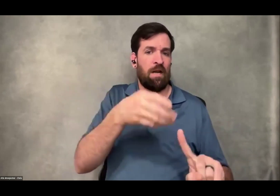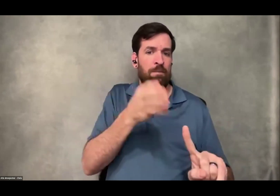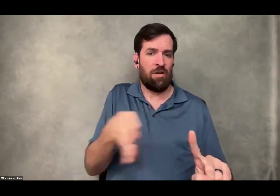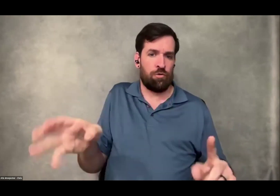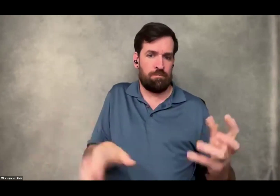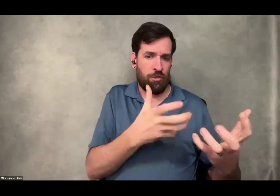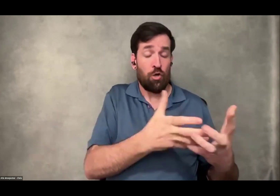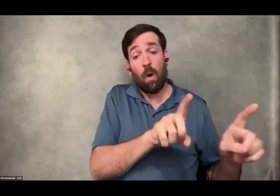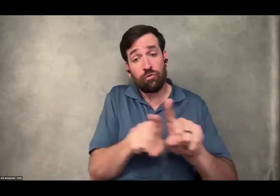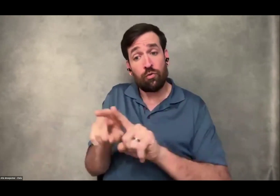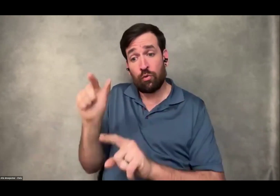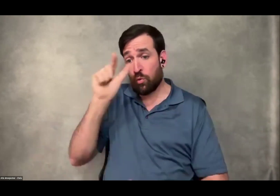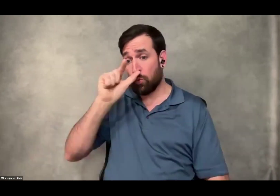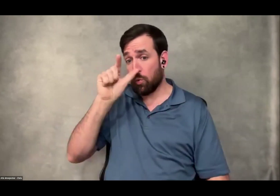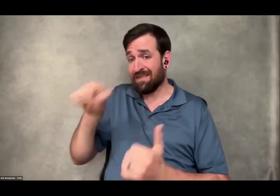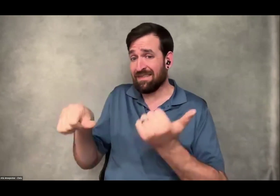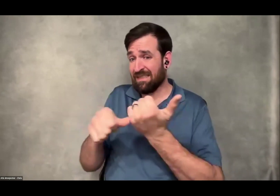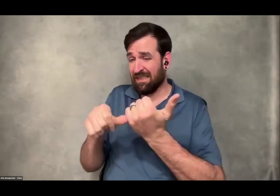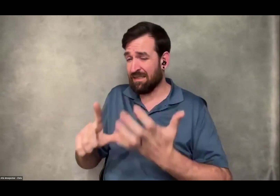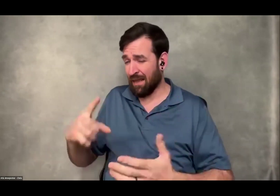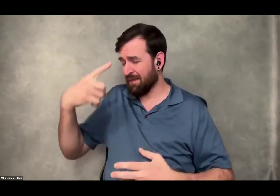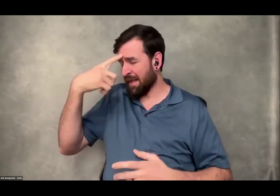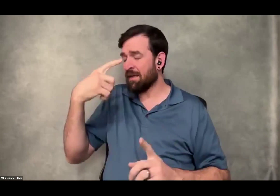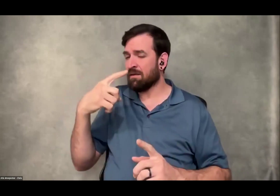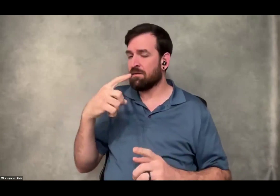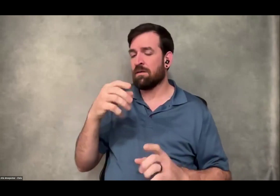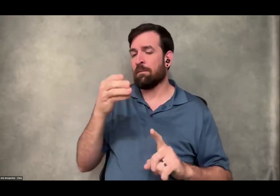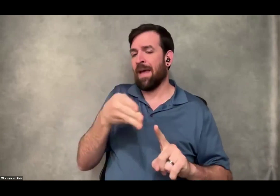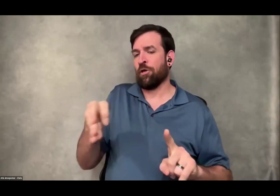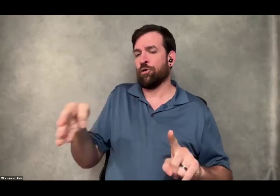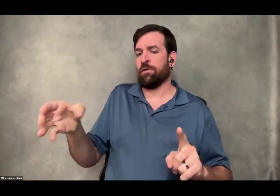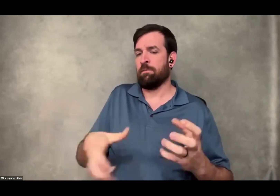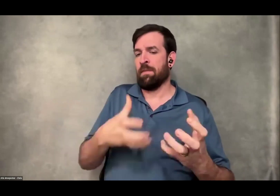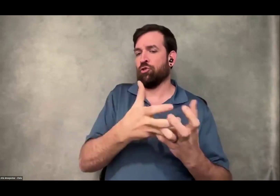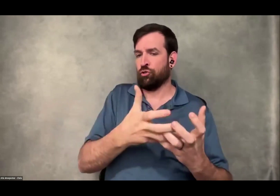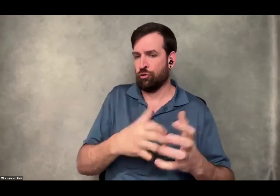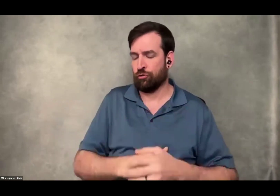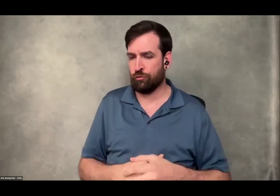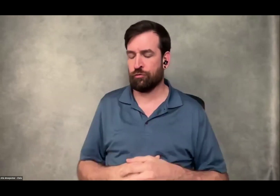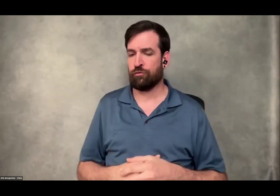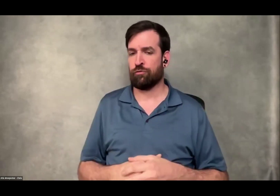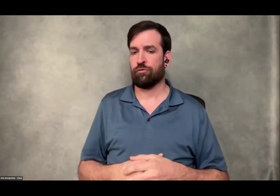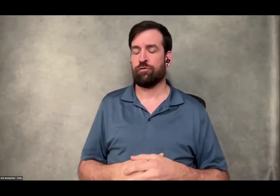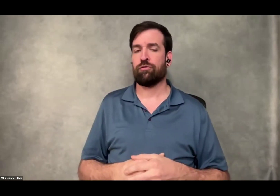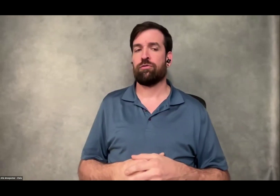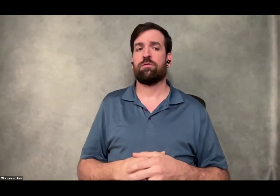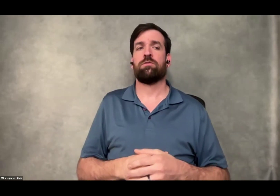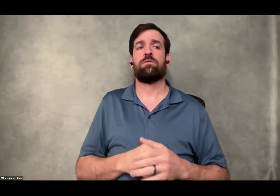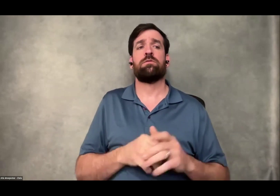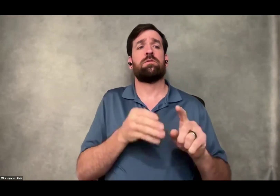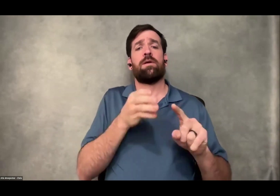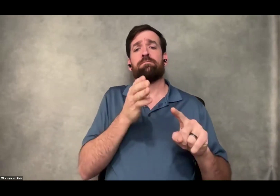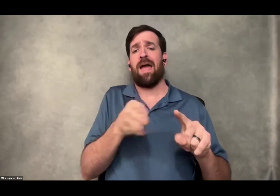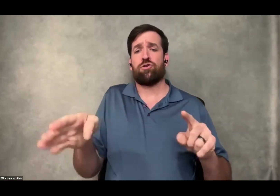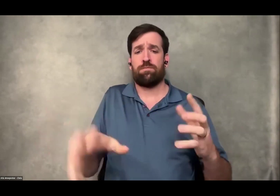Google Assistants, and that I'm pretty sure that's what you probably had experienced. And pattern matching is